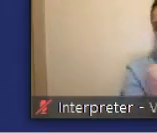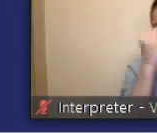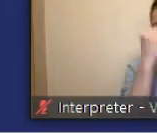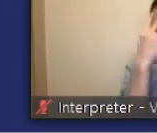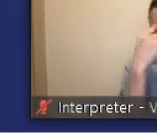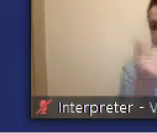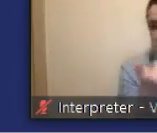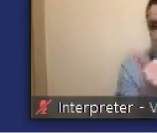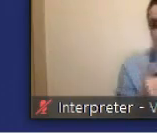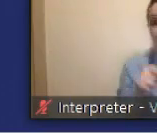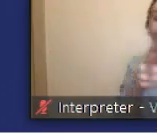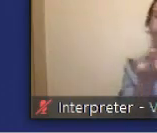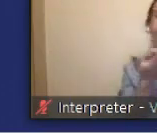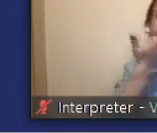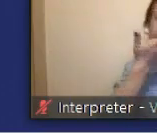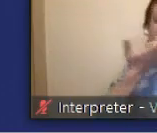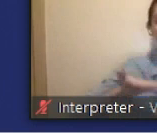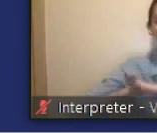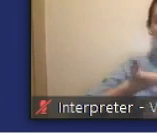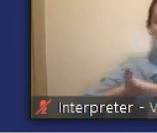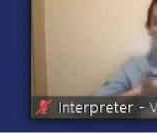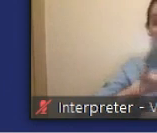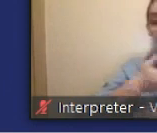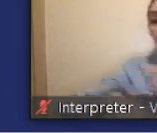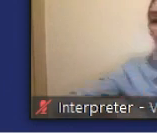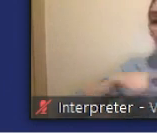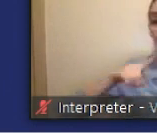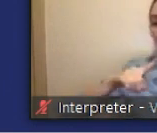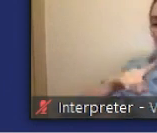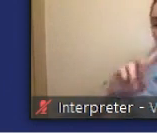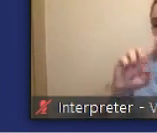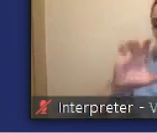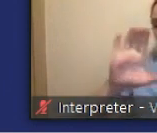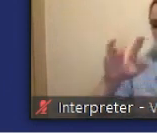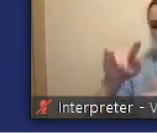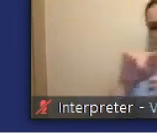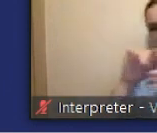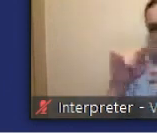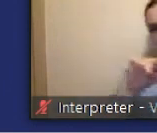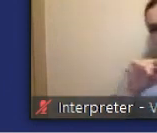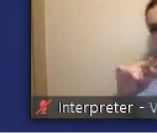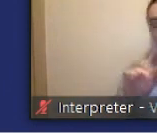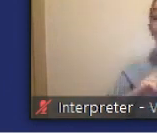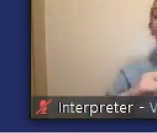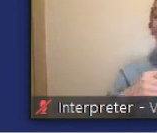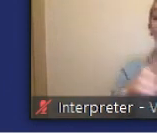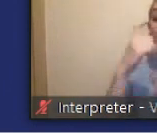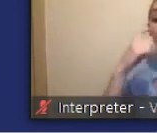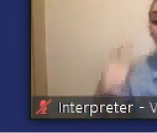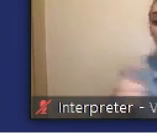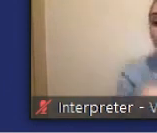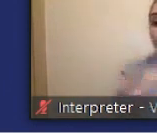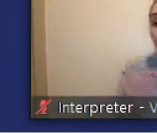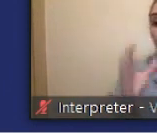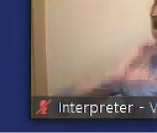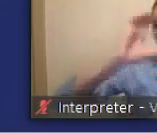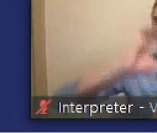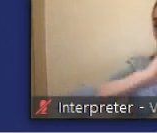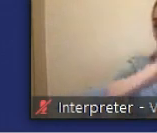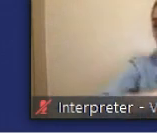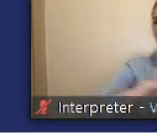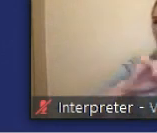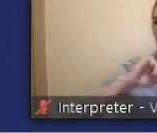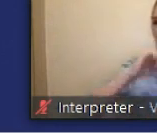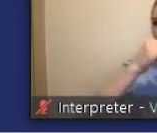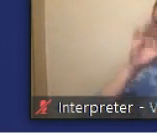just updated, are actually data from early December. And so one of the things you'll notice here is that Colorado's hospitalization rates have started to